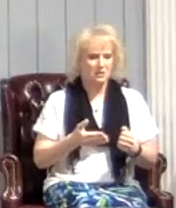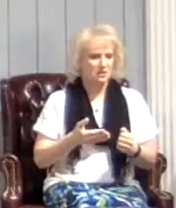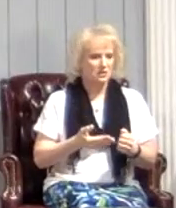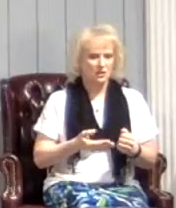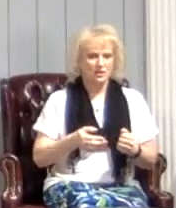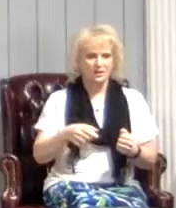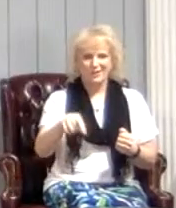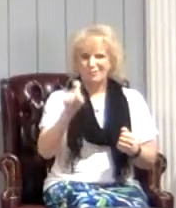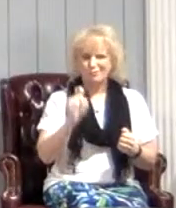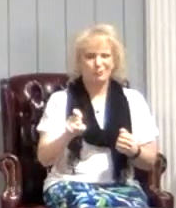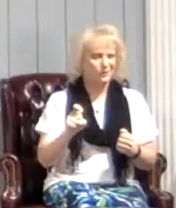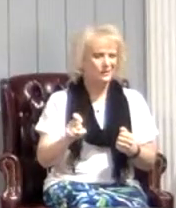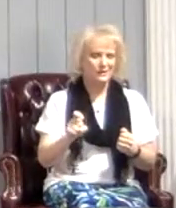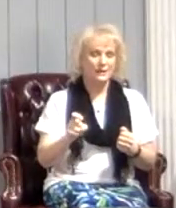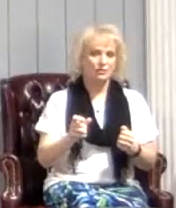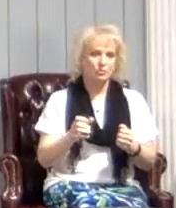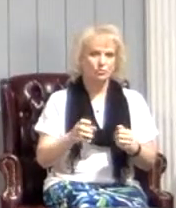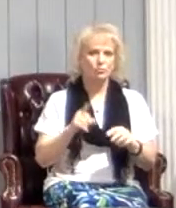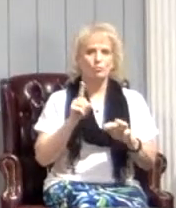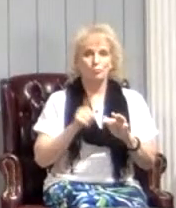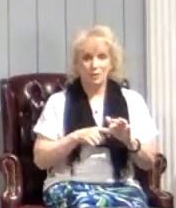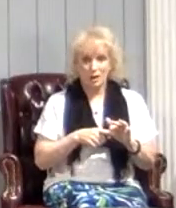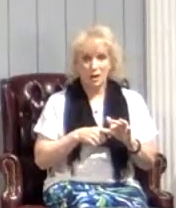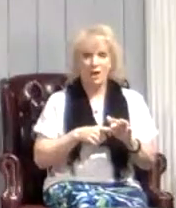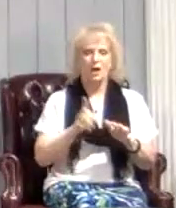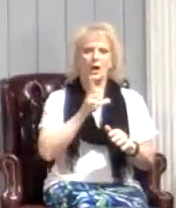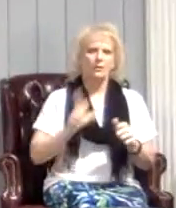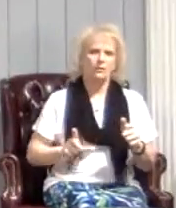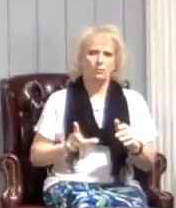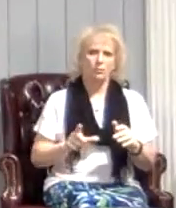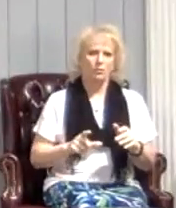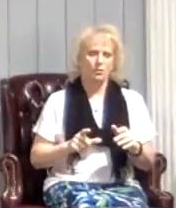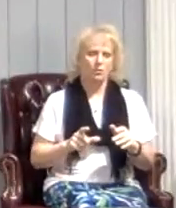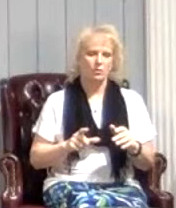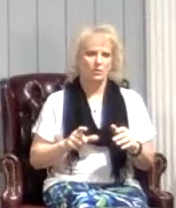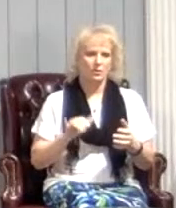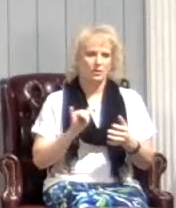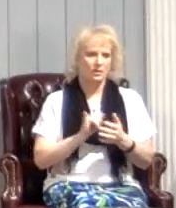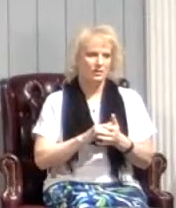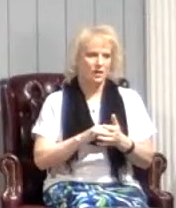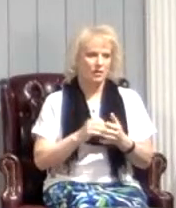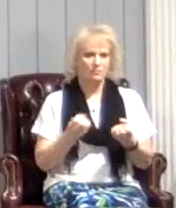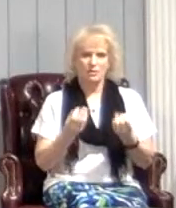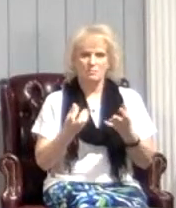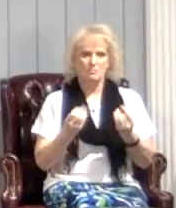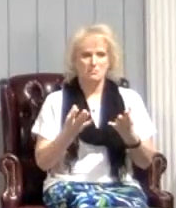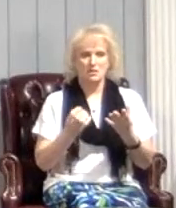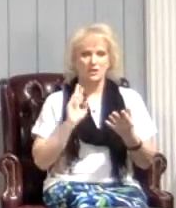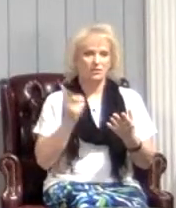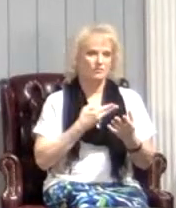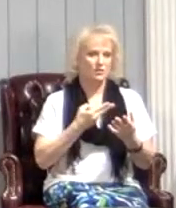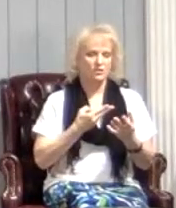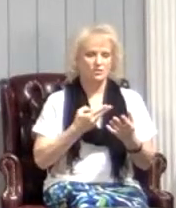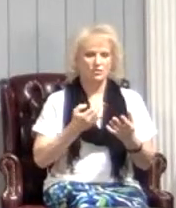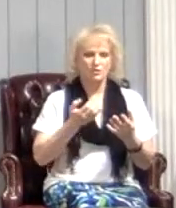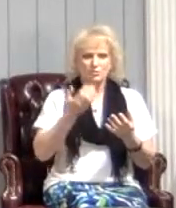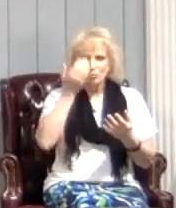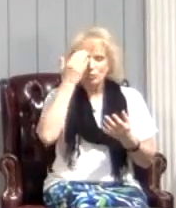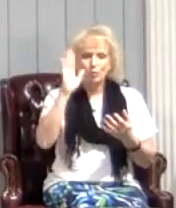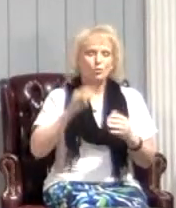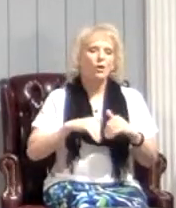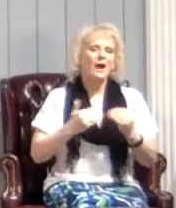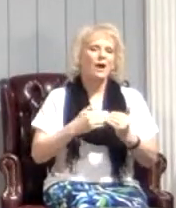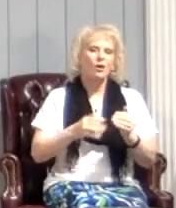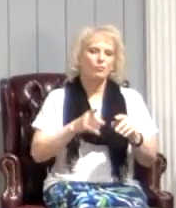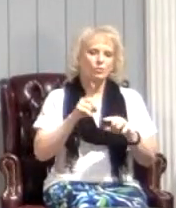Lord for so long that a lot of us wouldn't know how to rely on him if we had to. We have